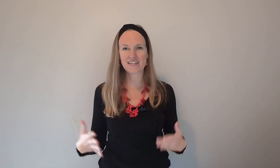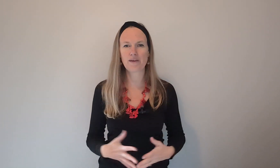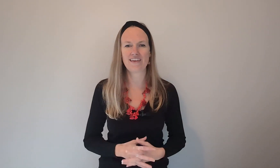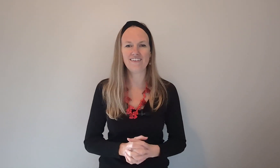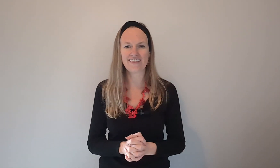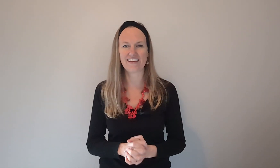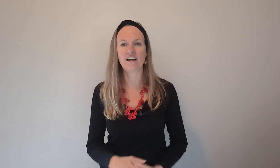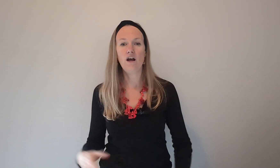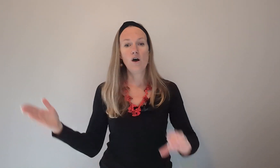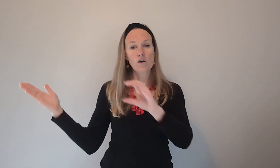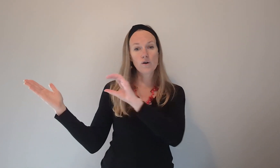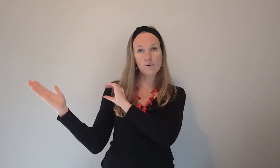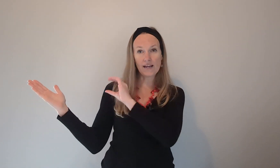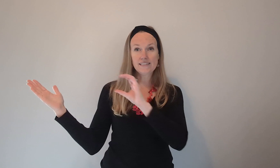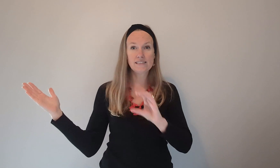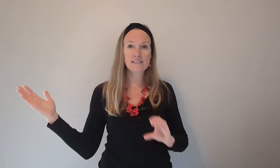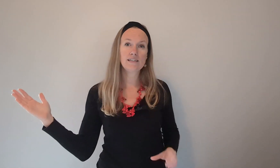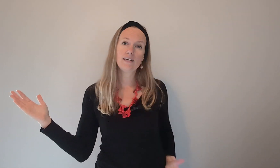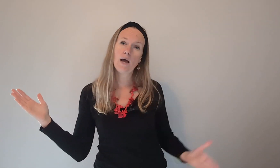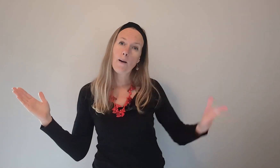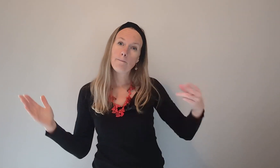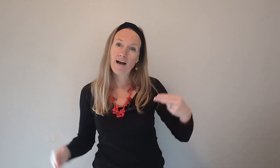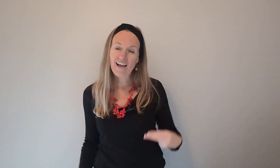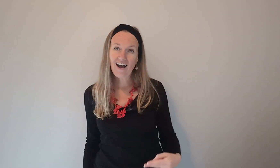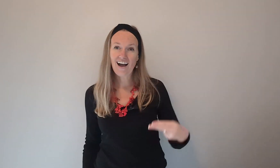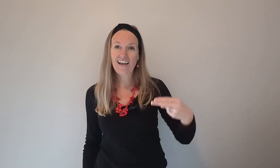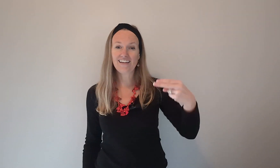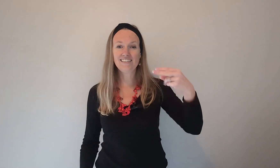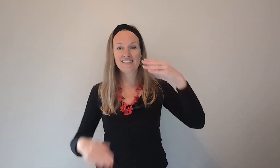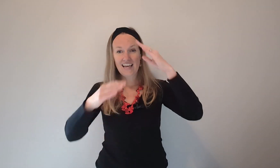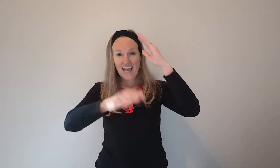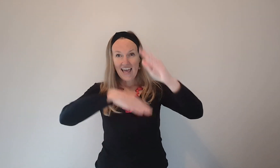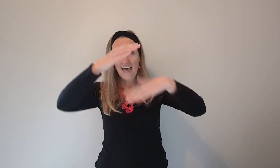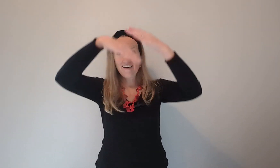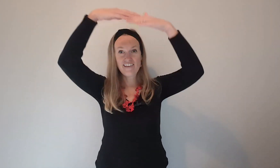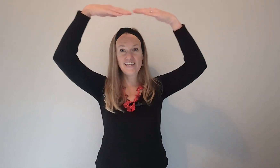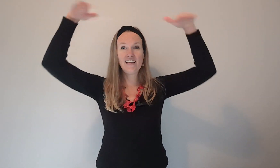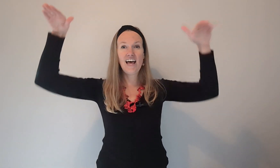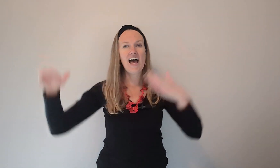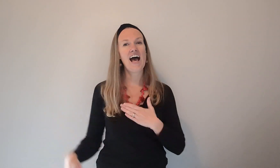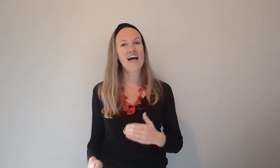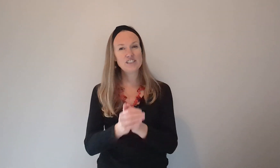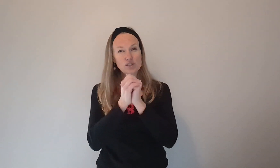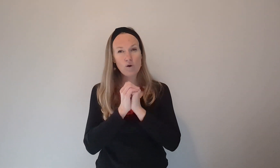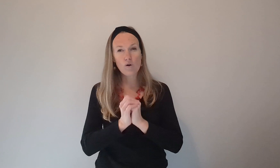stick with it. You'll get there. Christ by highest, heaven